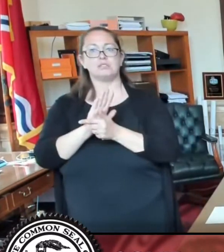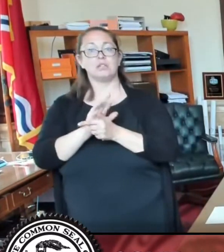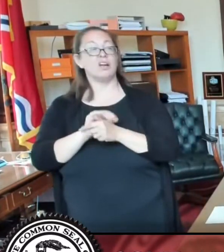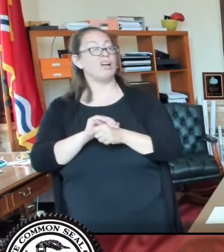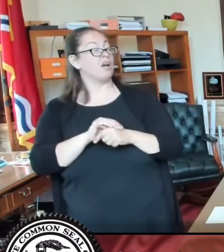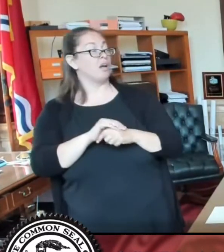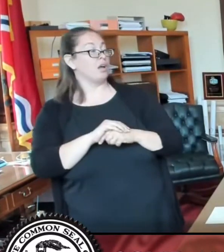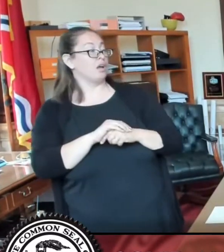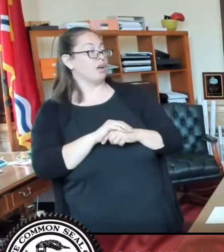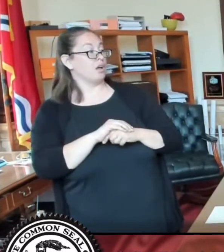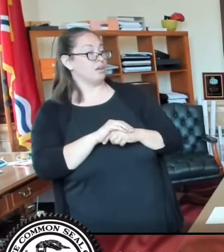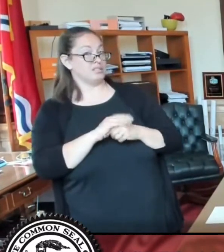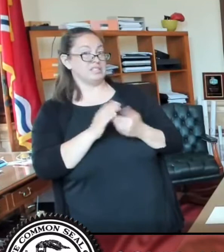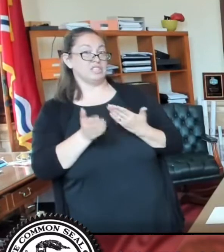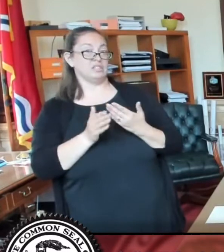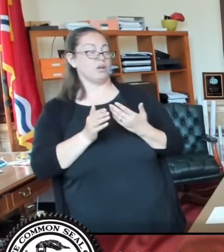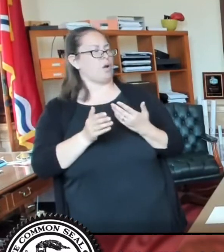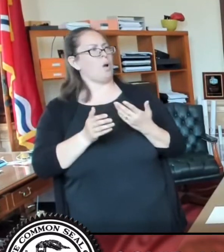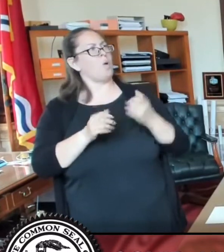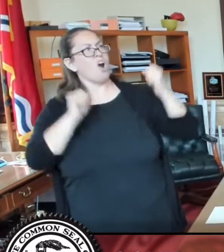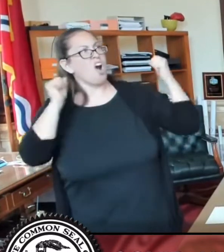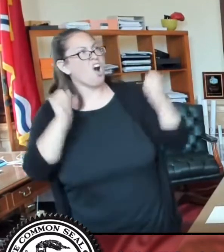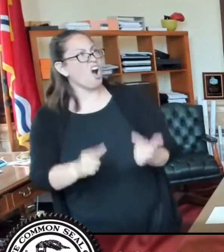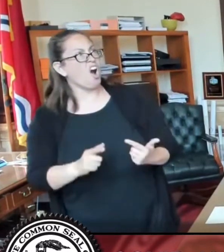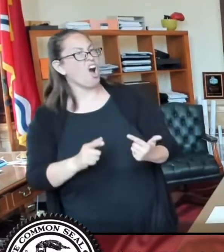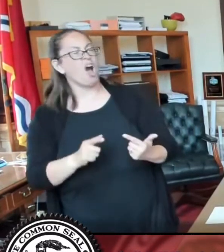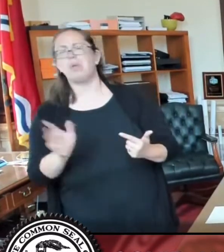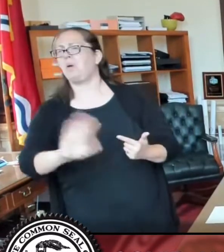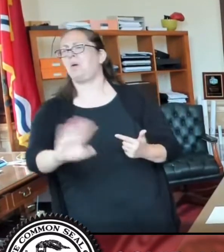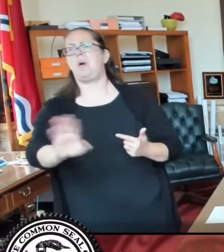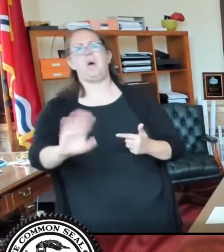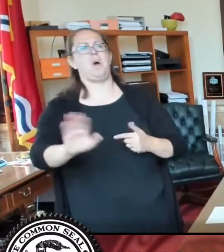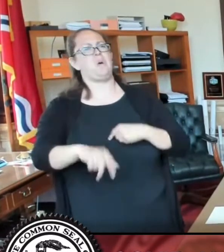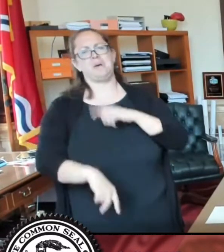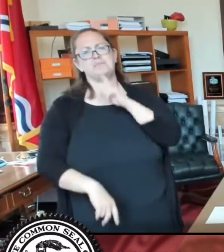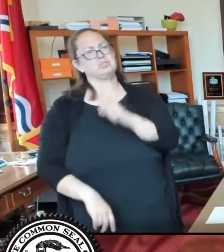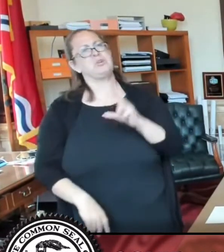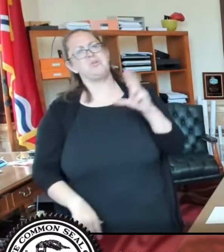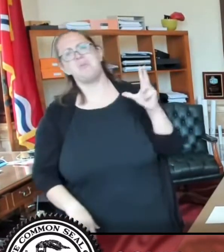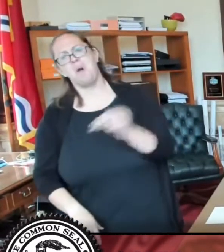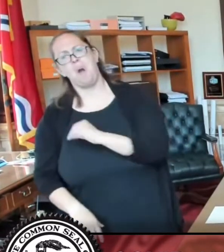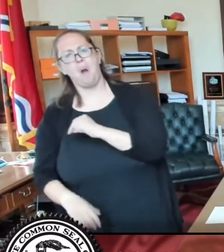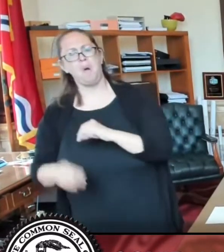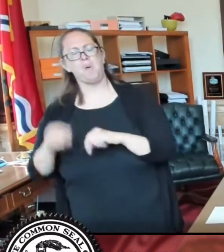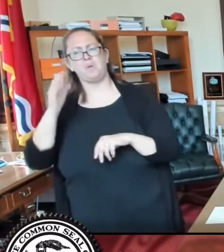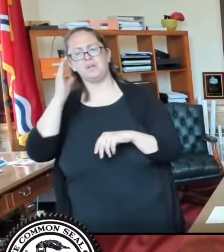gun crimes a result of that? Oh, I'm sure not. Gun crimes are